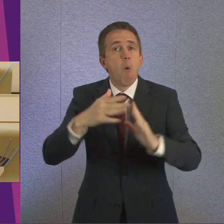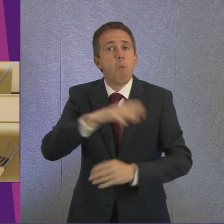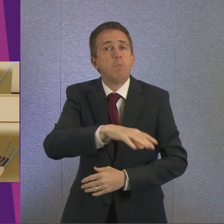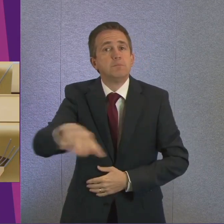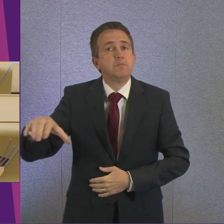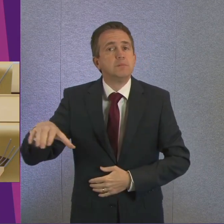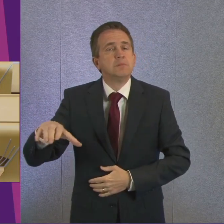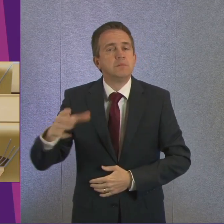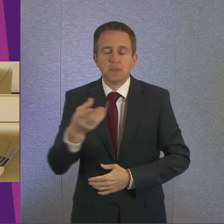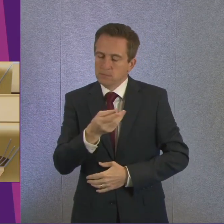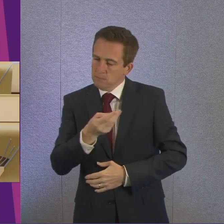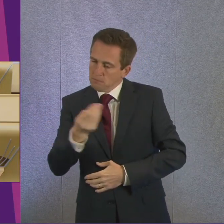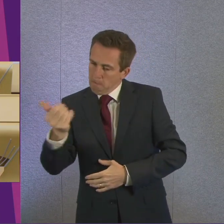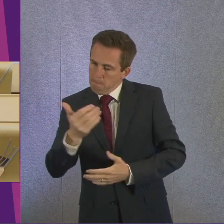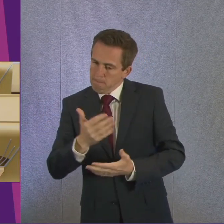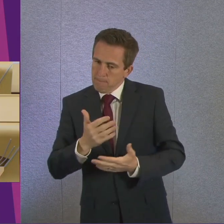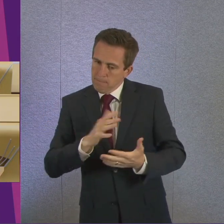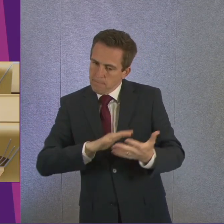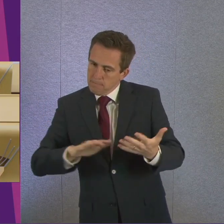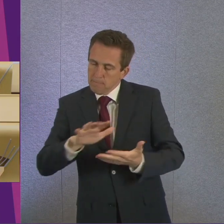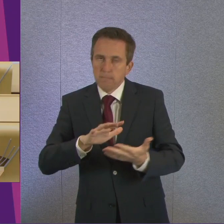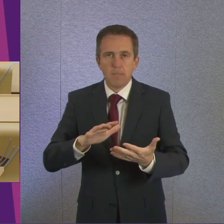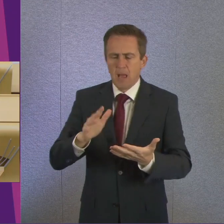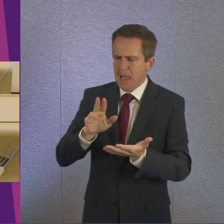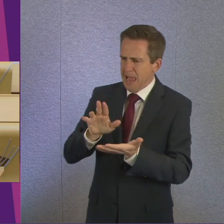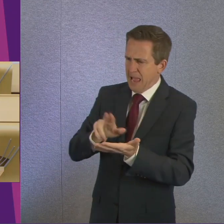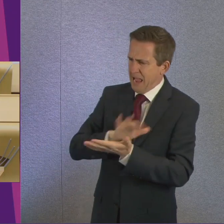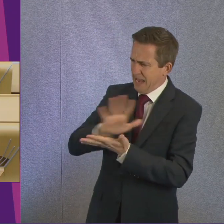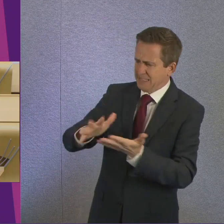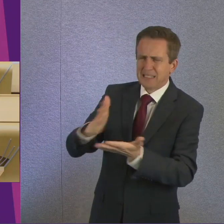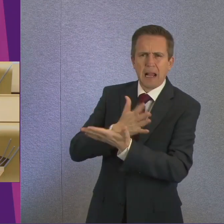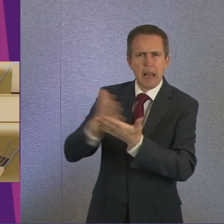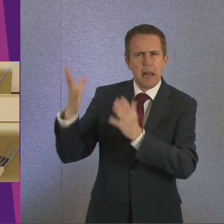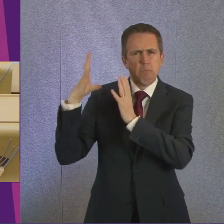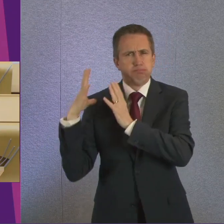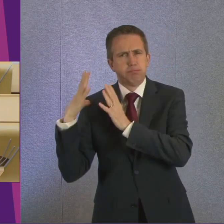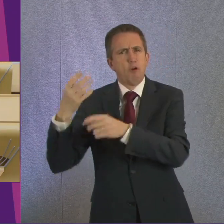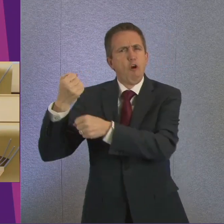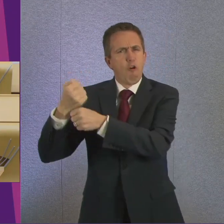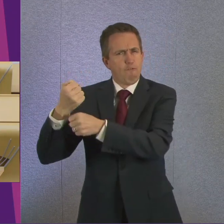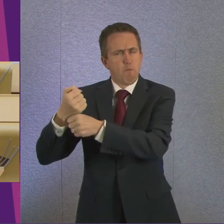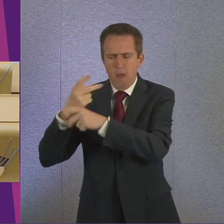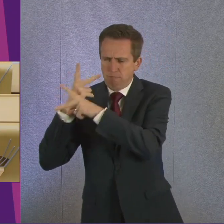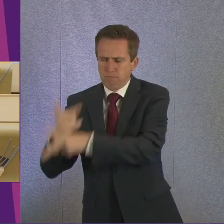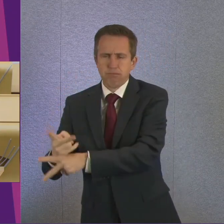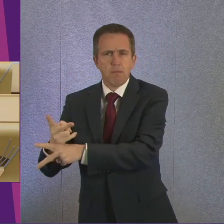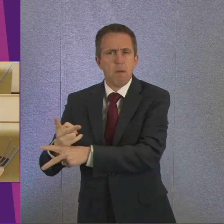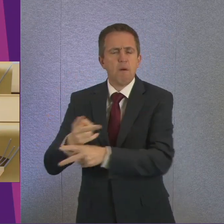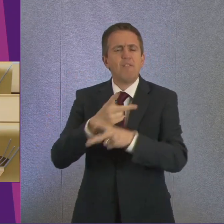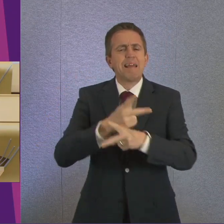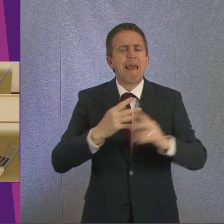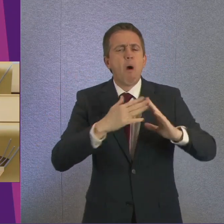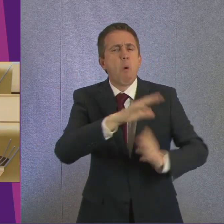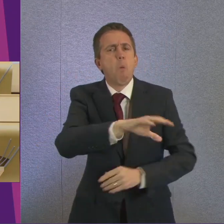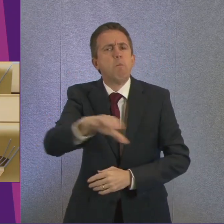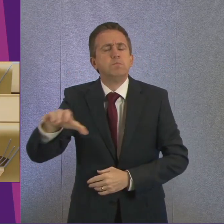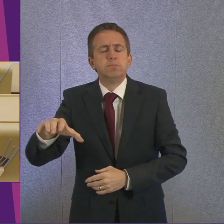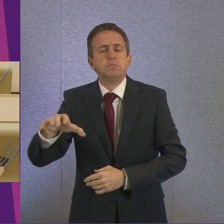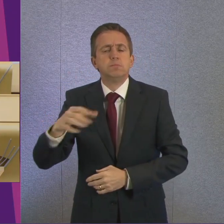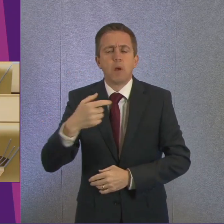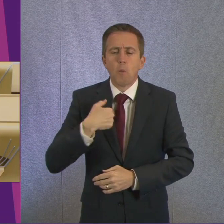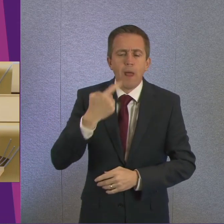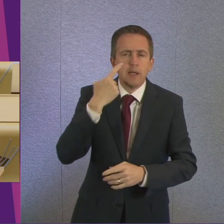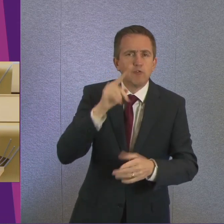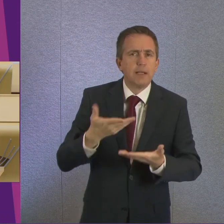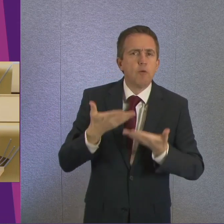and clear as it is for our National Health Service. However, what I have outlined is a significant increase in